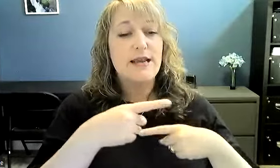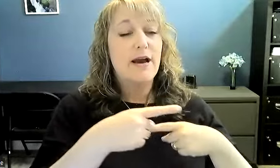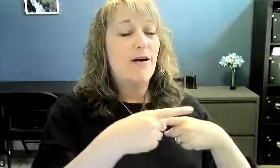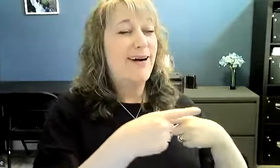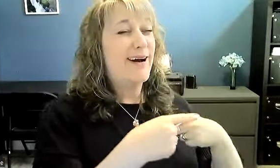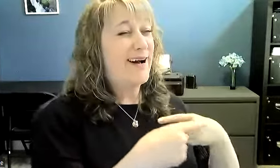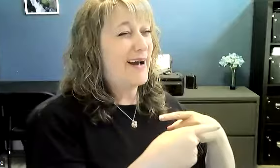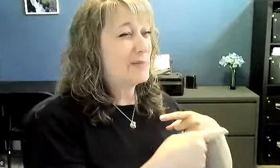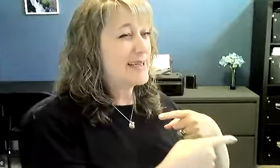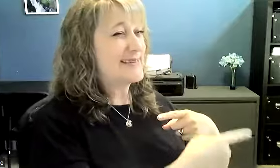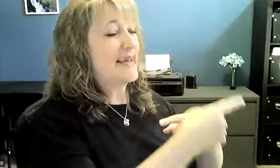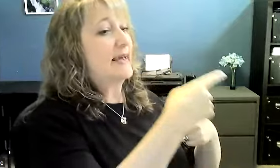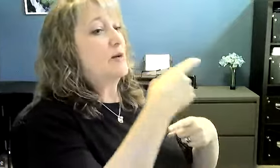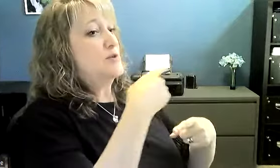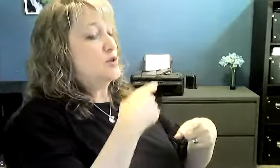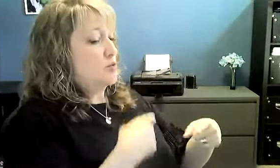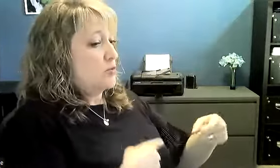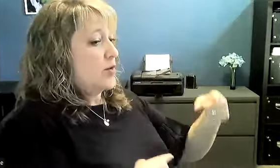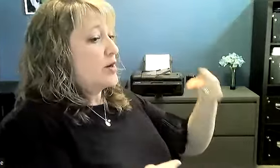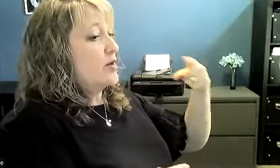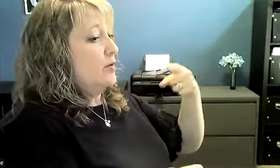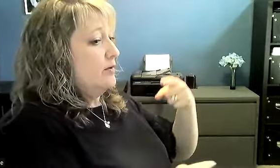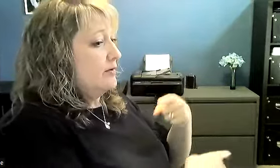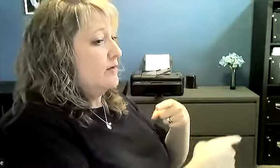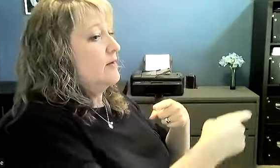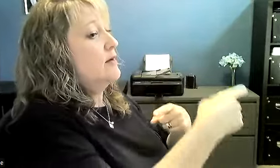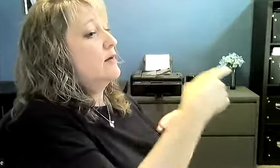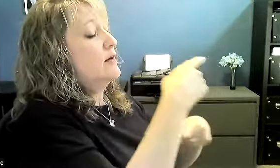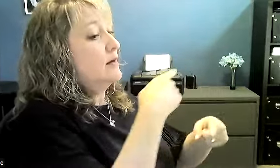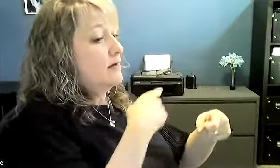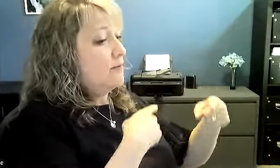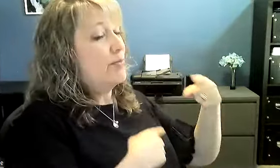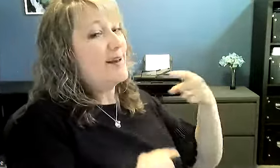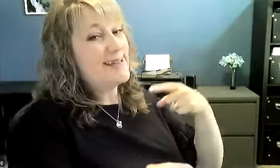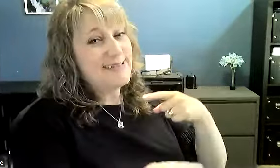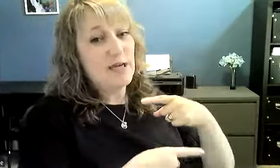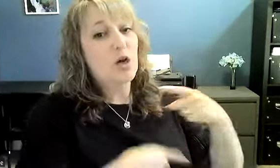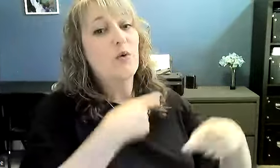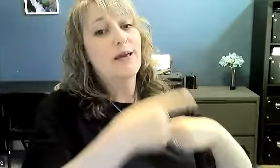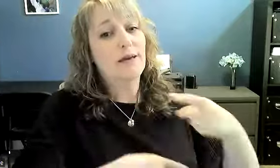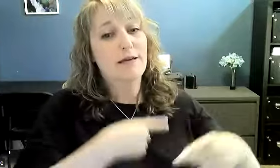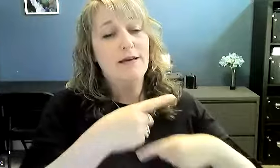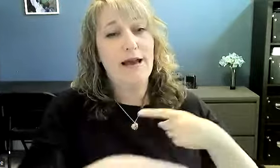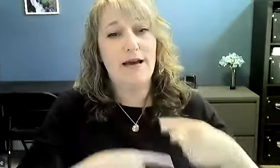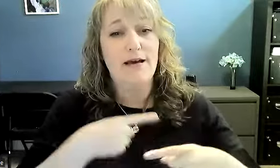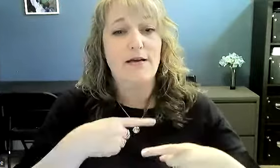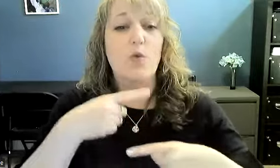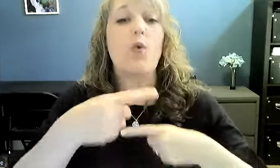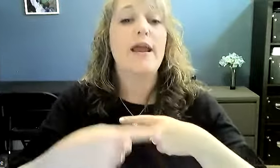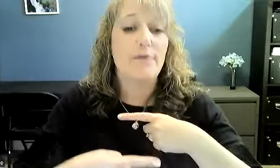Now, I'm going to say it comes toward you, but I see it going away from